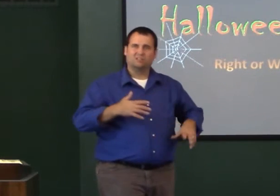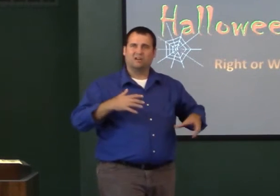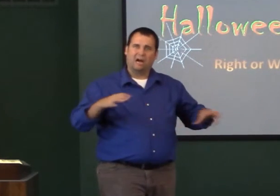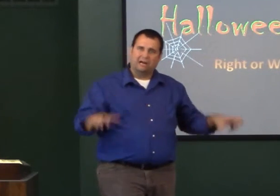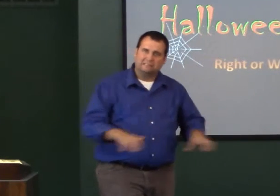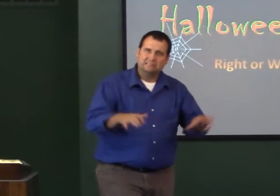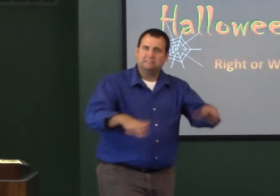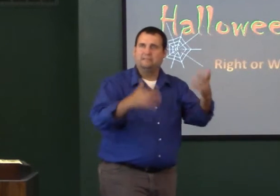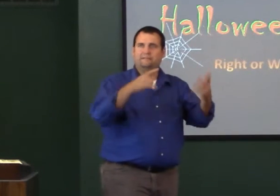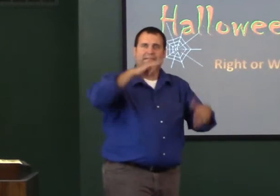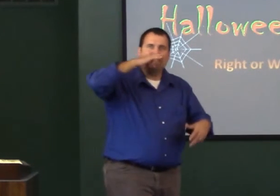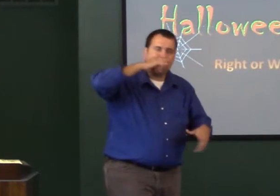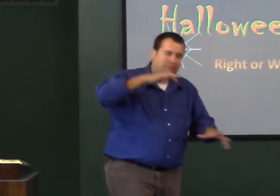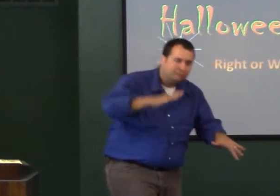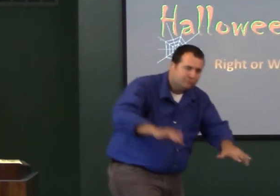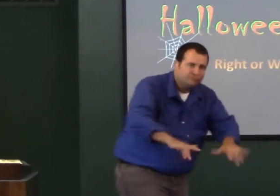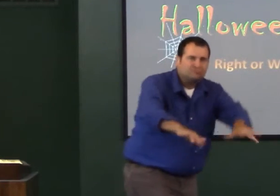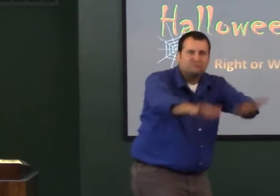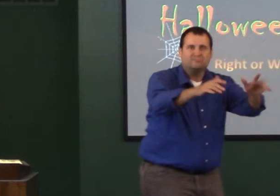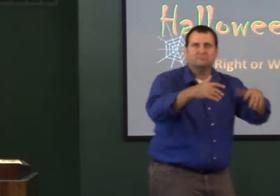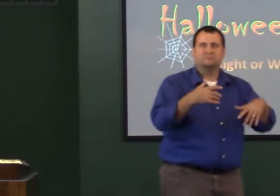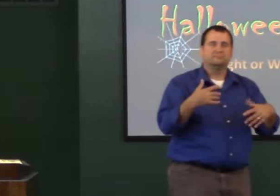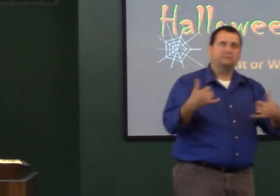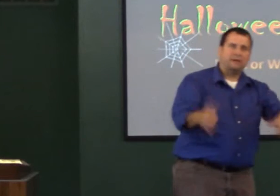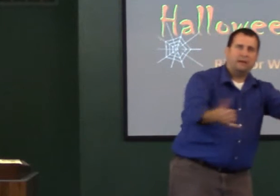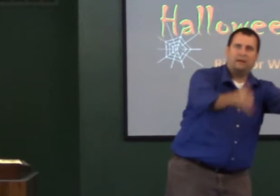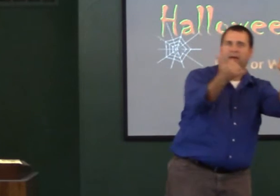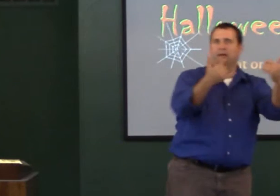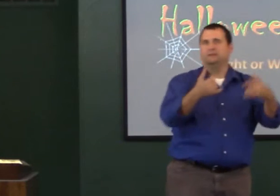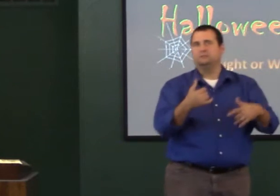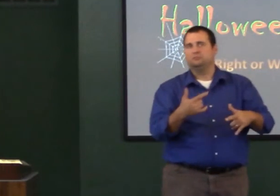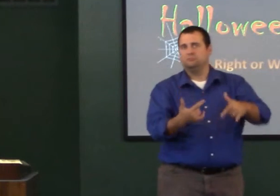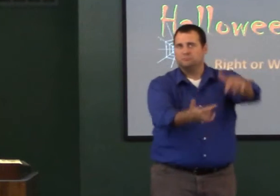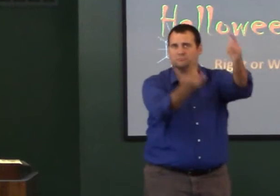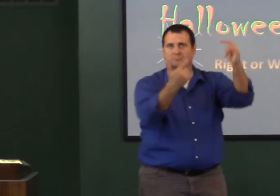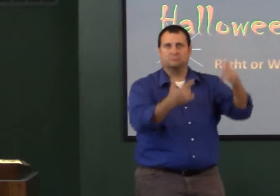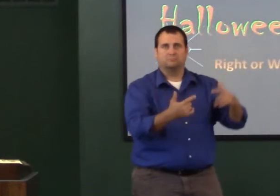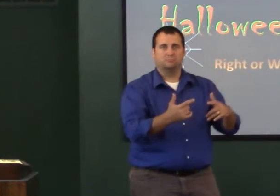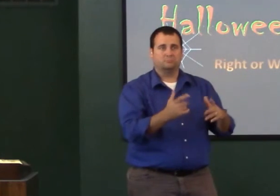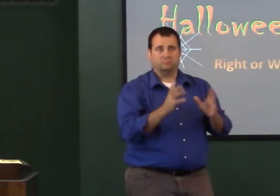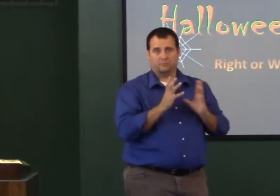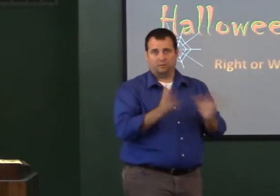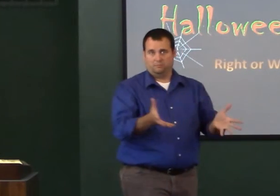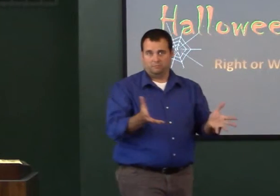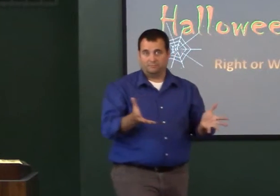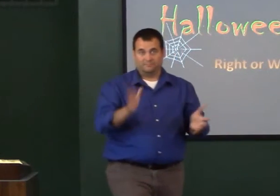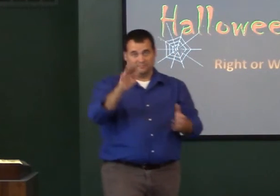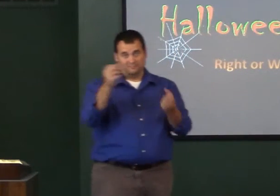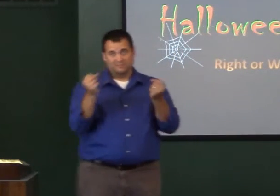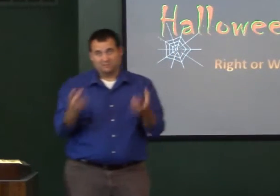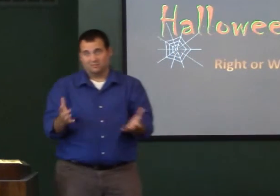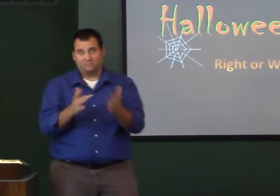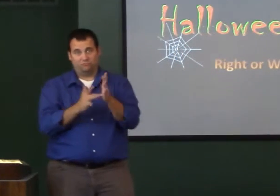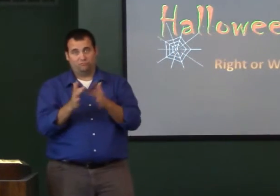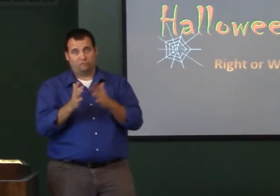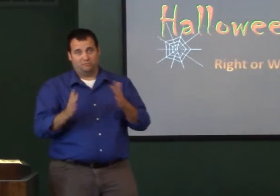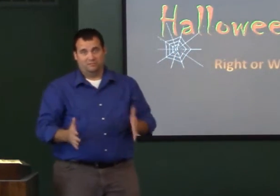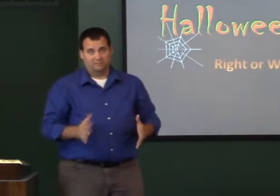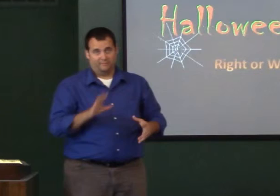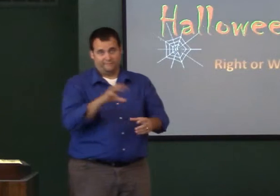they do enjoy it, they do enjoy the activities for the kids, they take the kids to play. You know, that's fine.